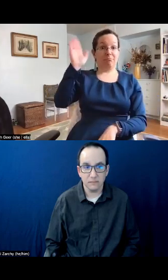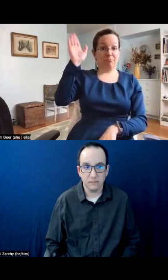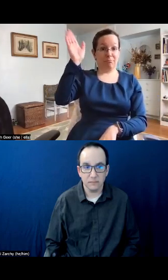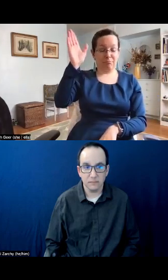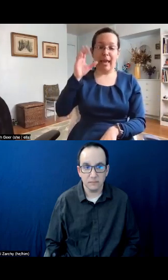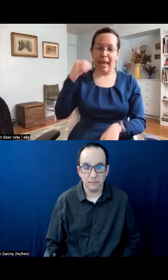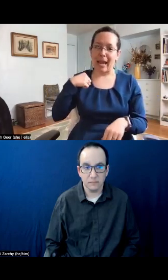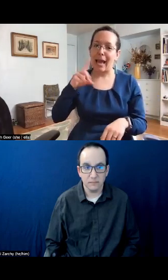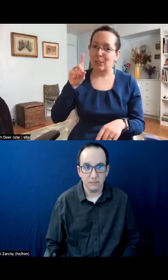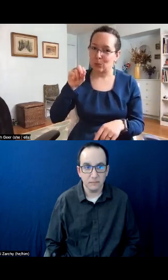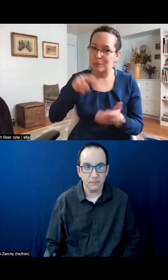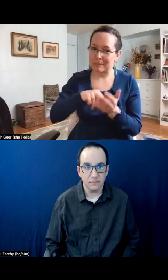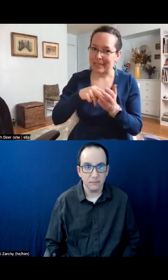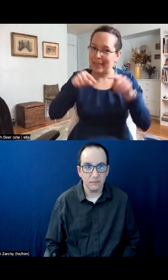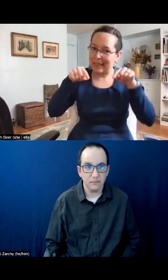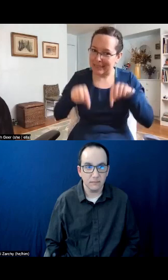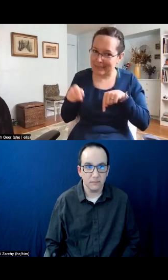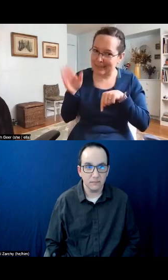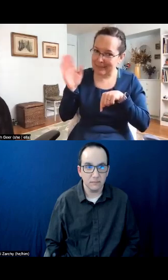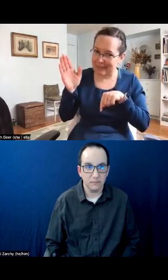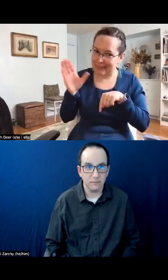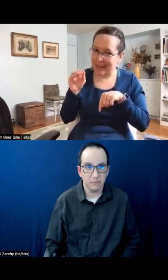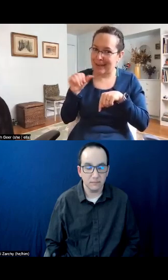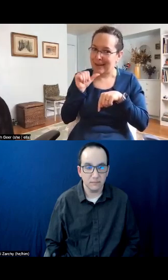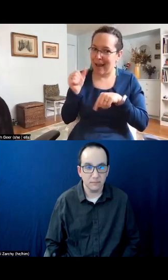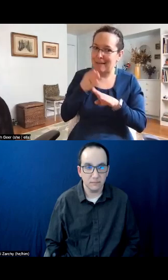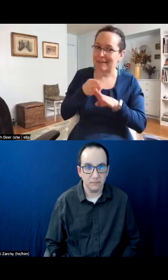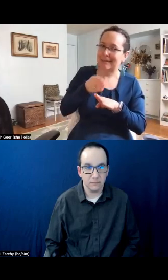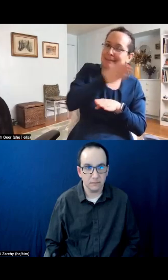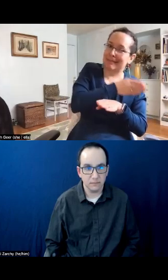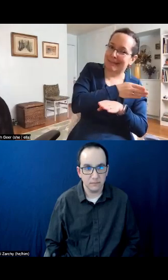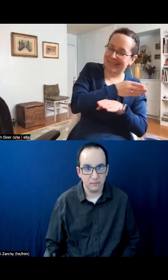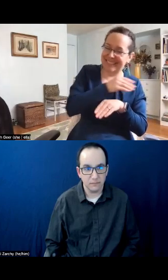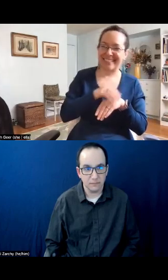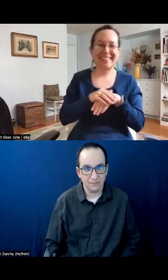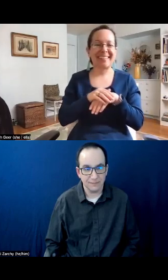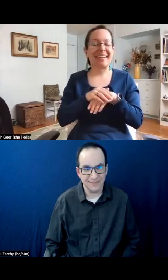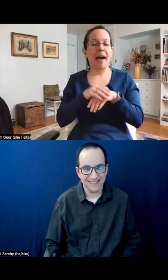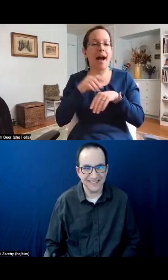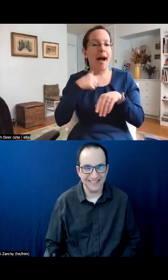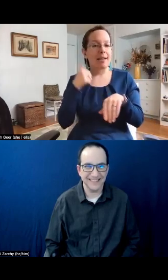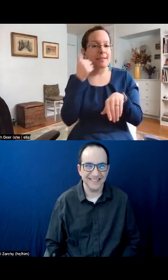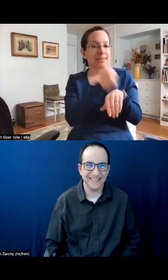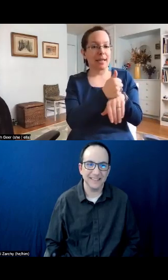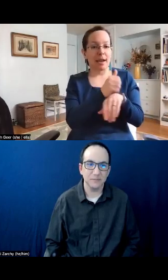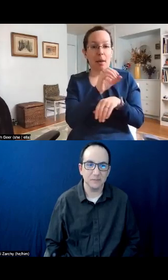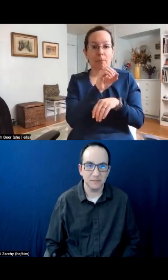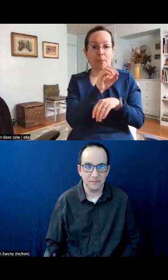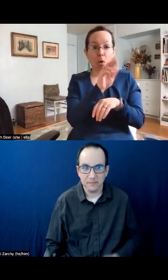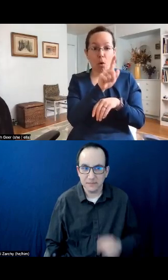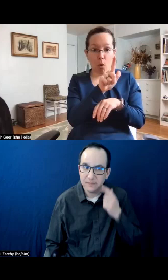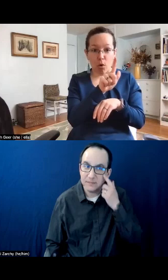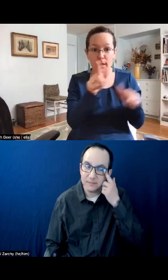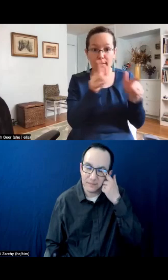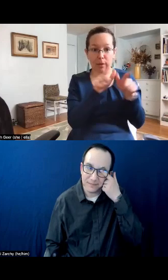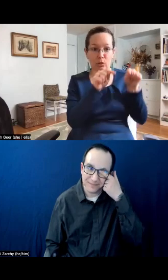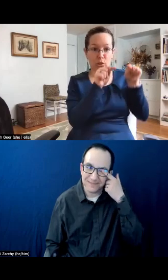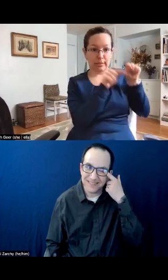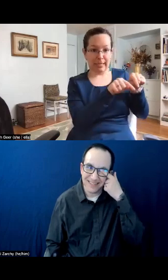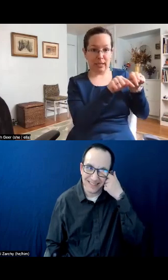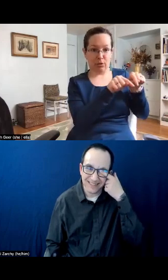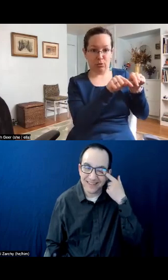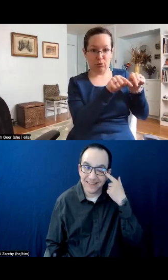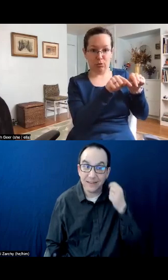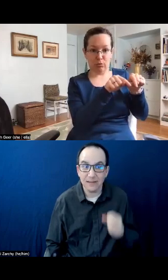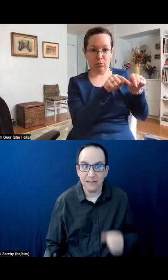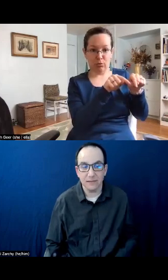have noticed that for this presentation, and I do mean this presentation, not the preceding class that we co-taught, Razi,